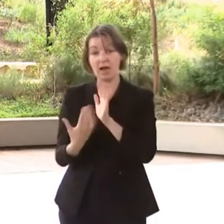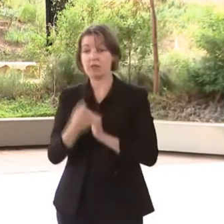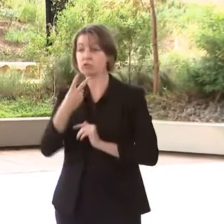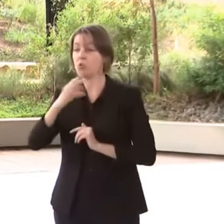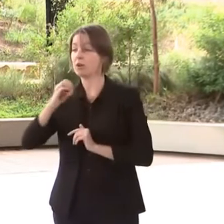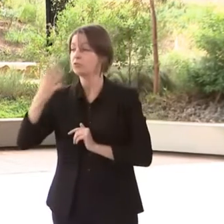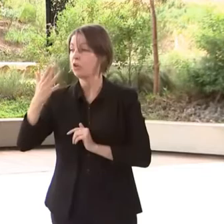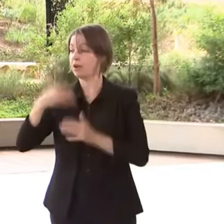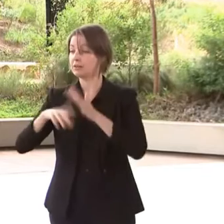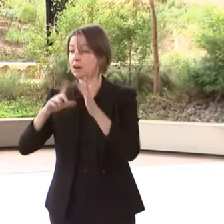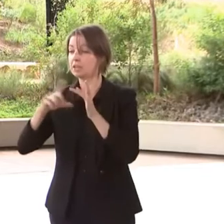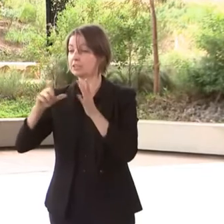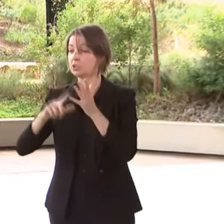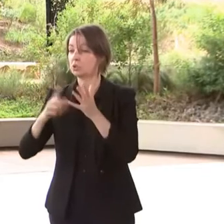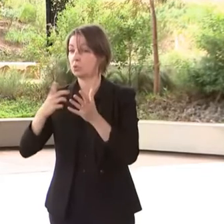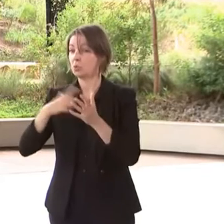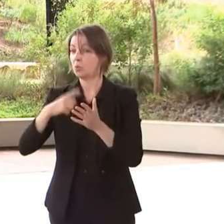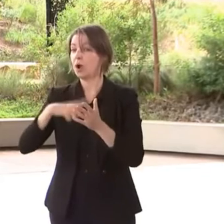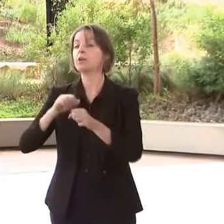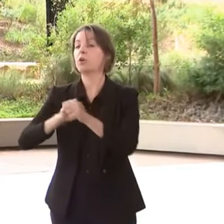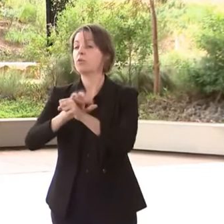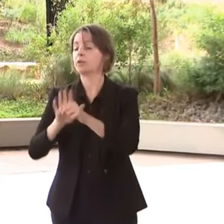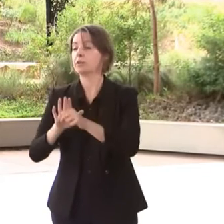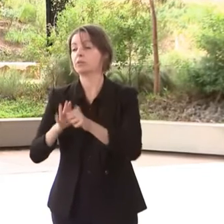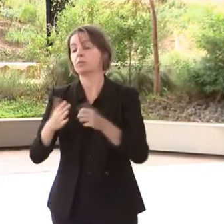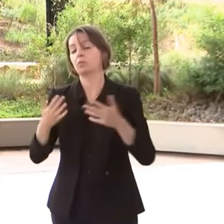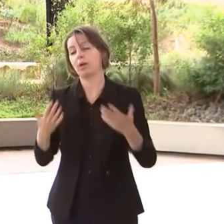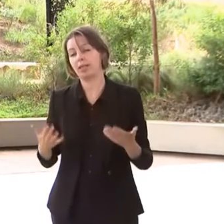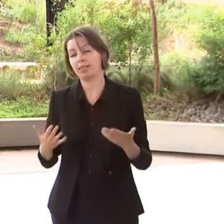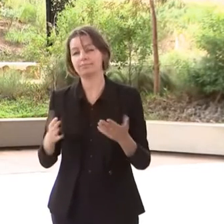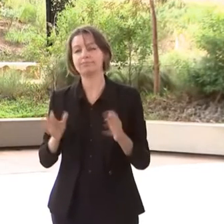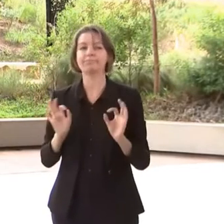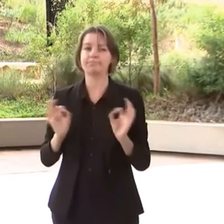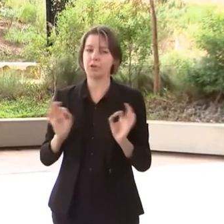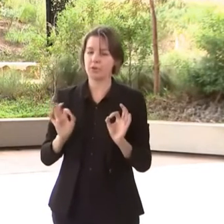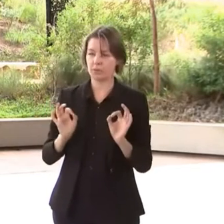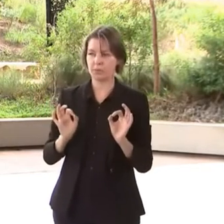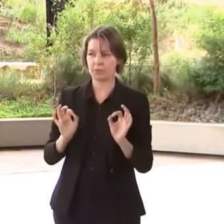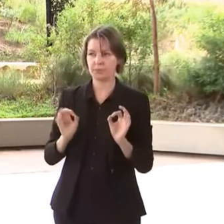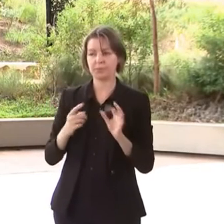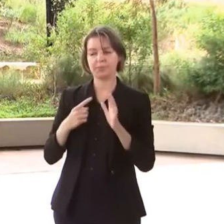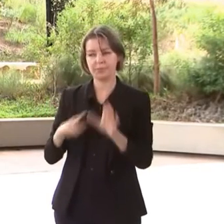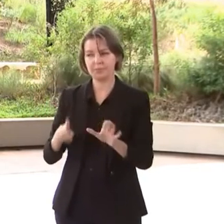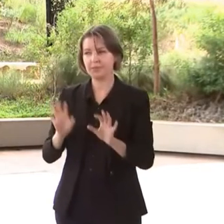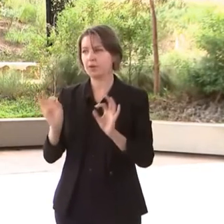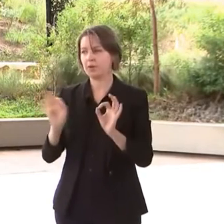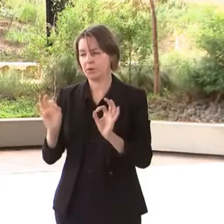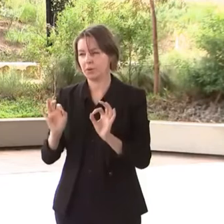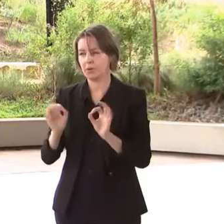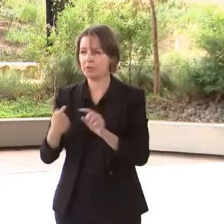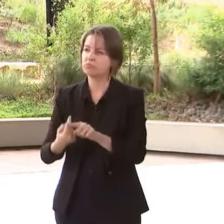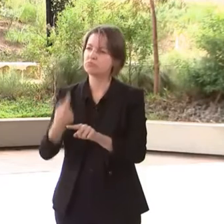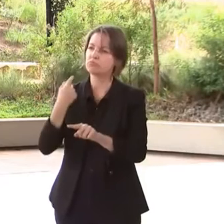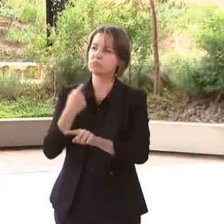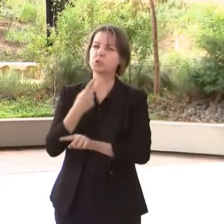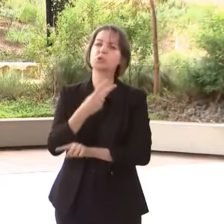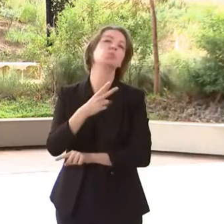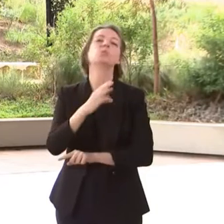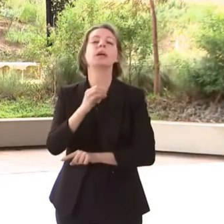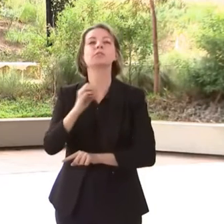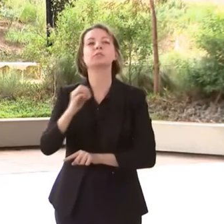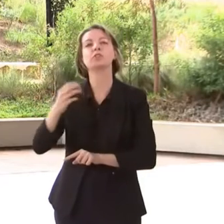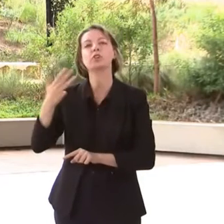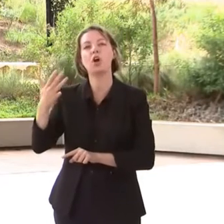but the issue with flu is it's been a long time since we... I think if we go back to 2009, which was